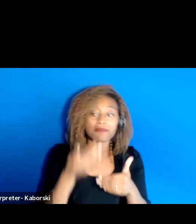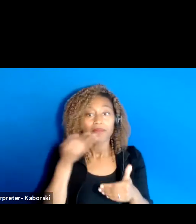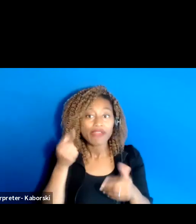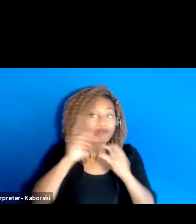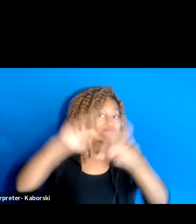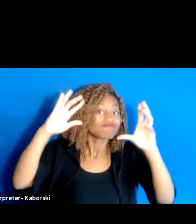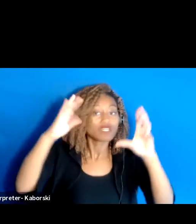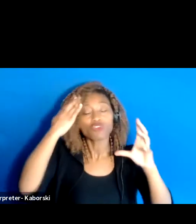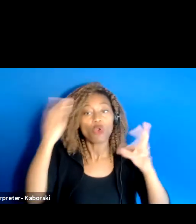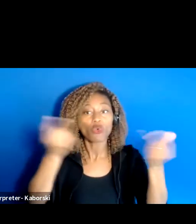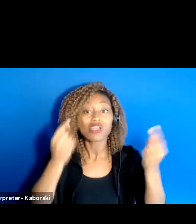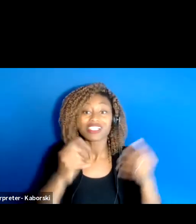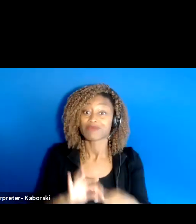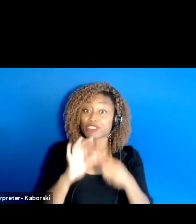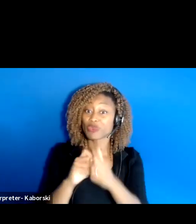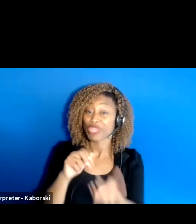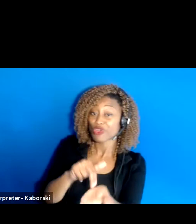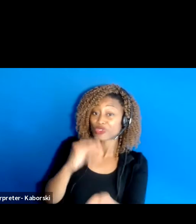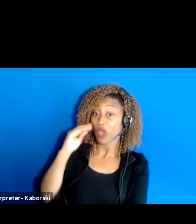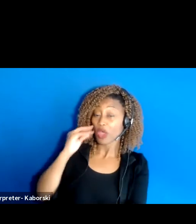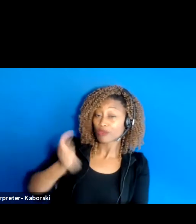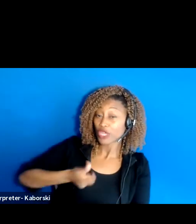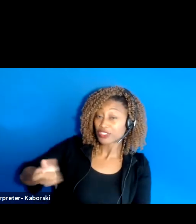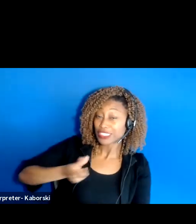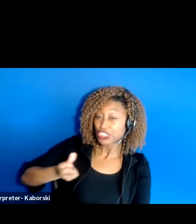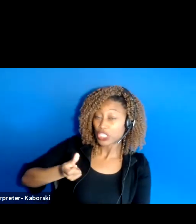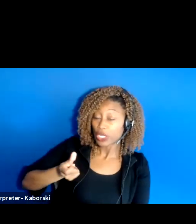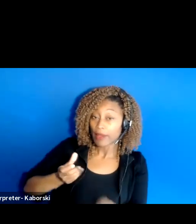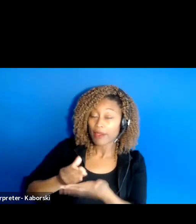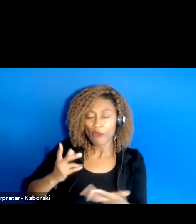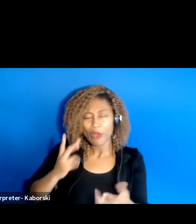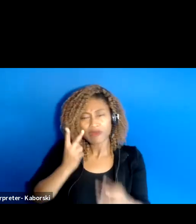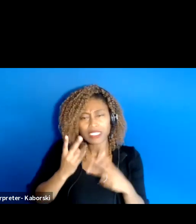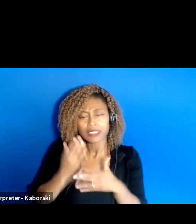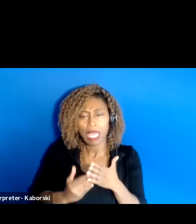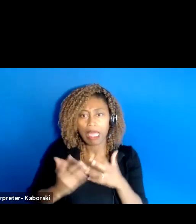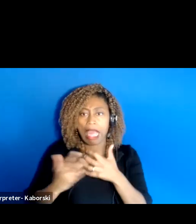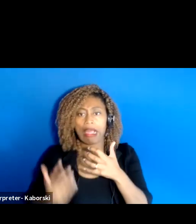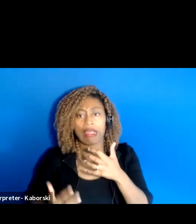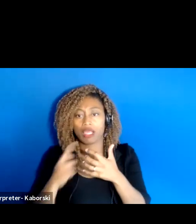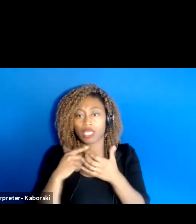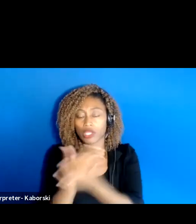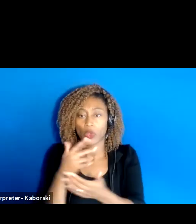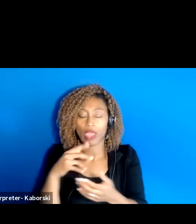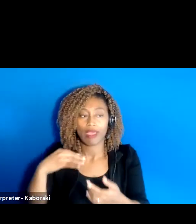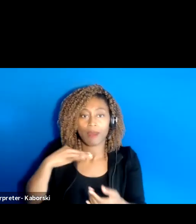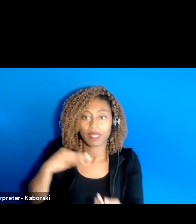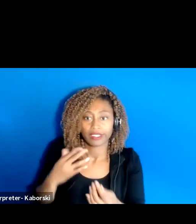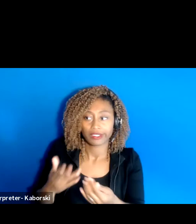especially with that nursing home transition piece, we have seen issues that there's new applications that are coming through,